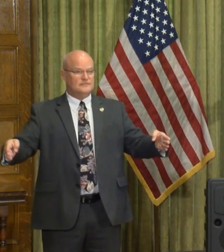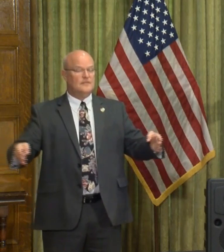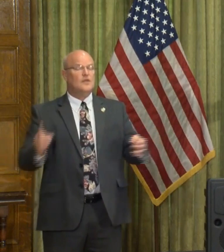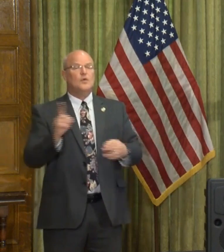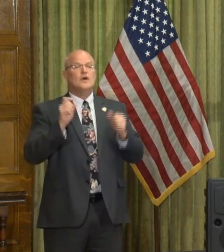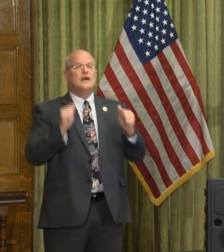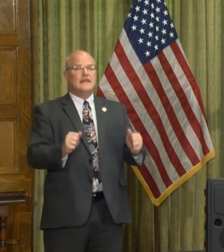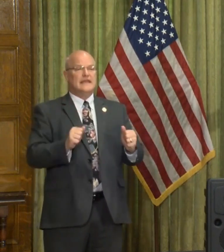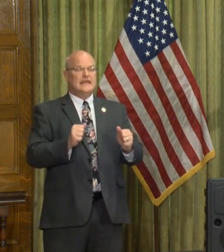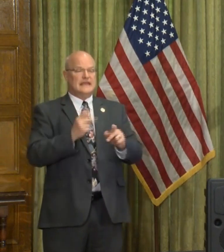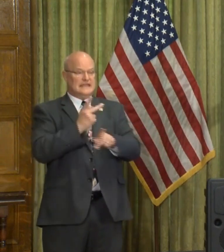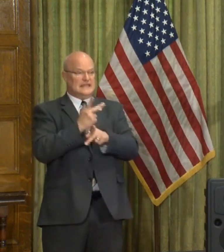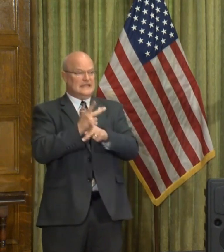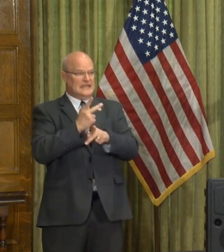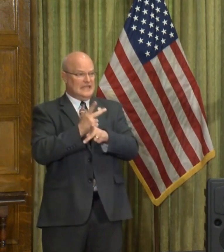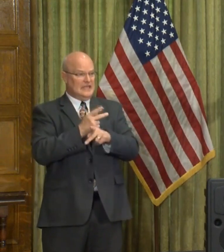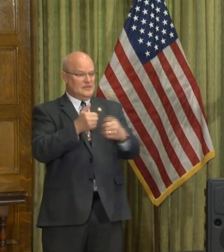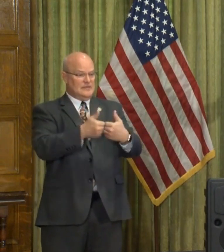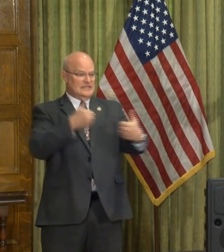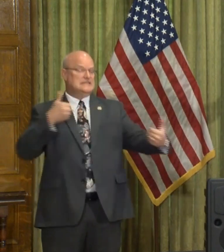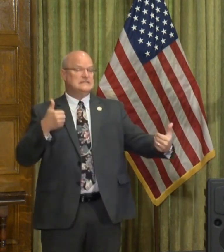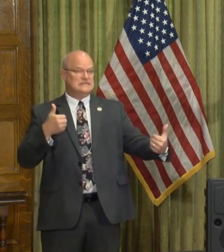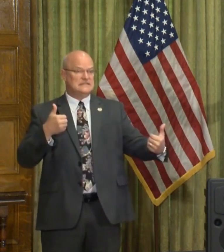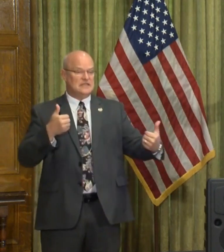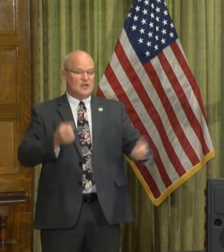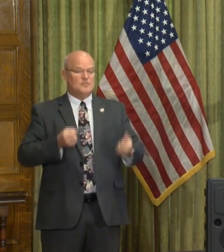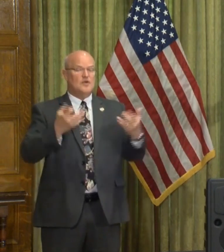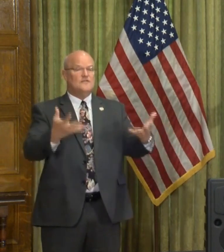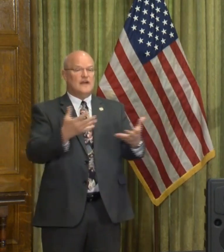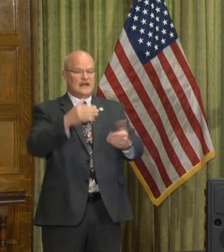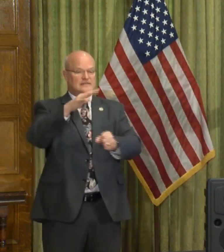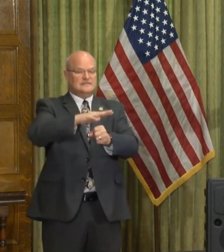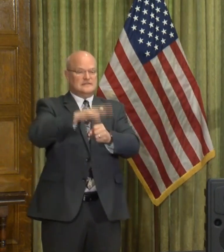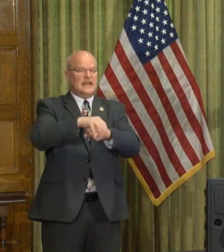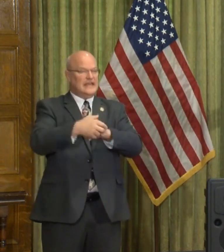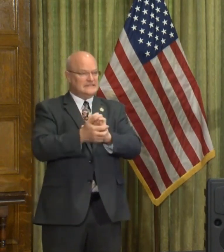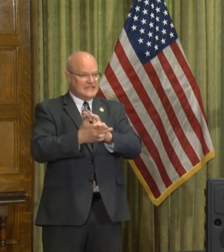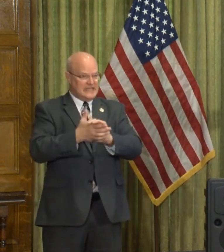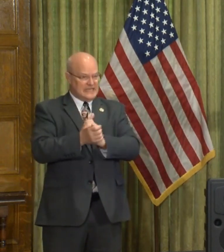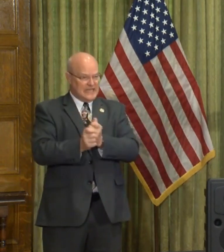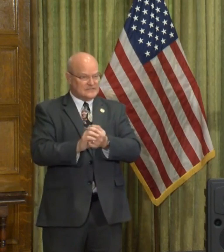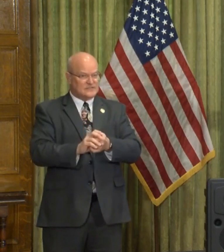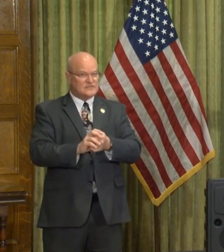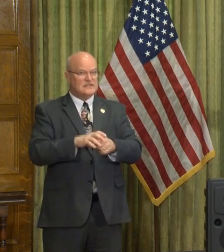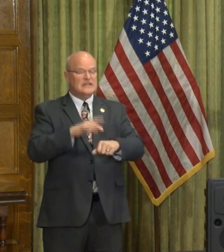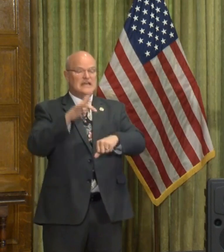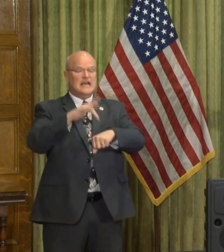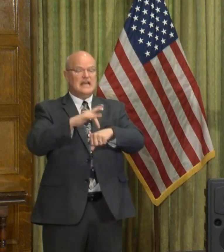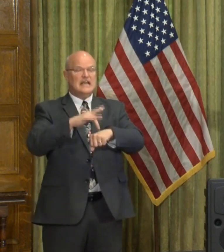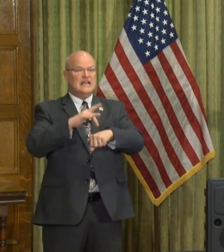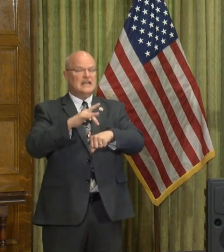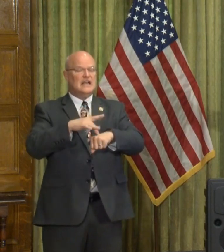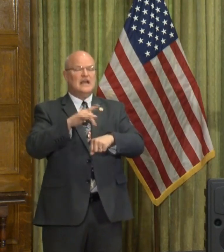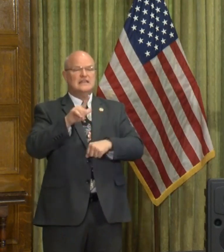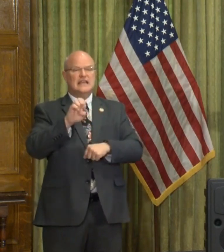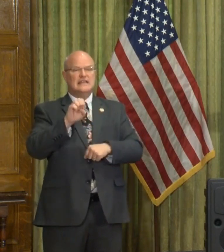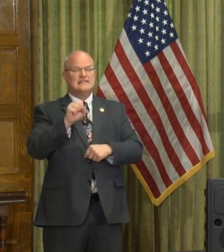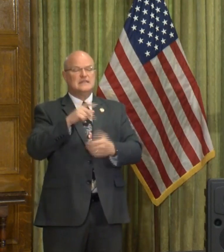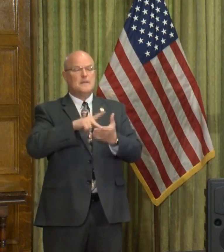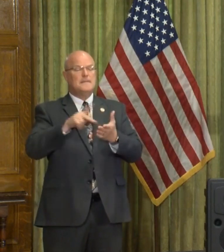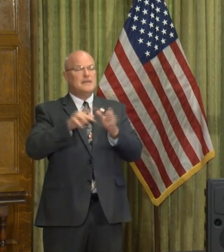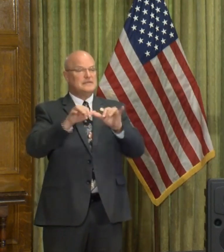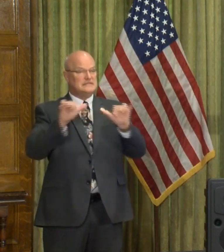minimum where they can maintain their distancing, provide hand sanitizers, contactless